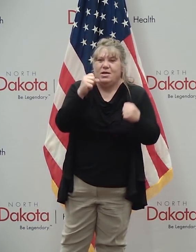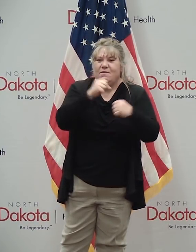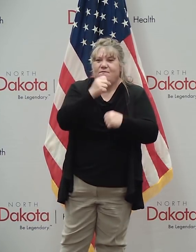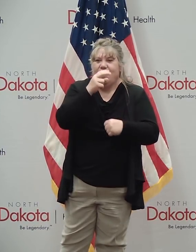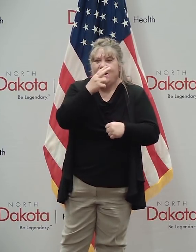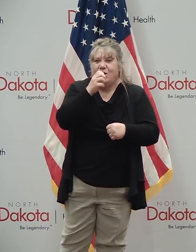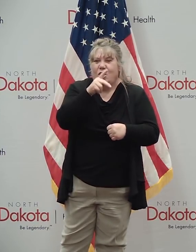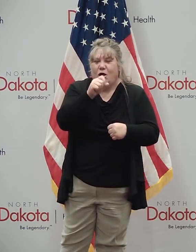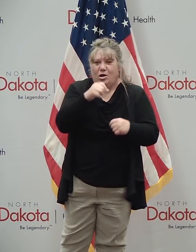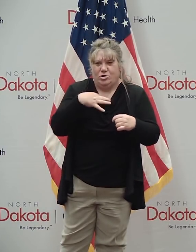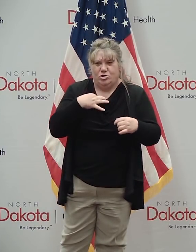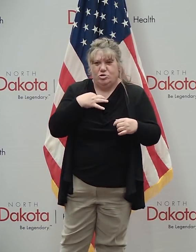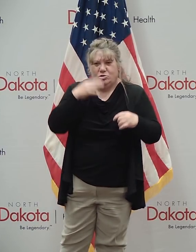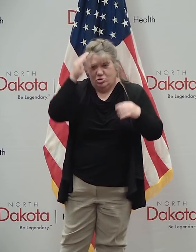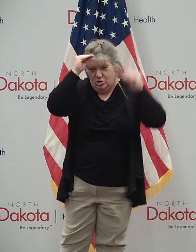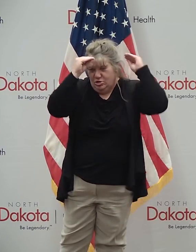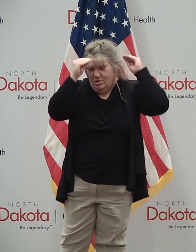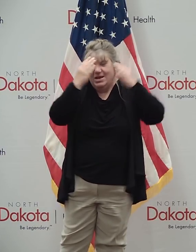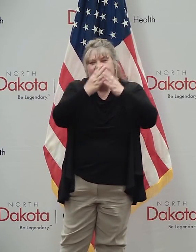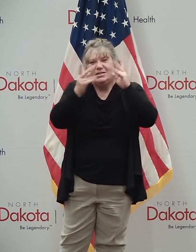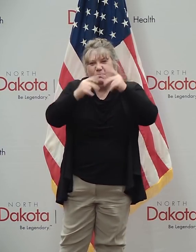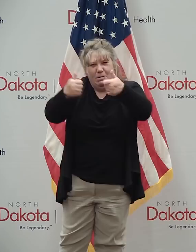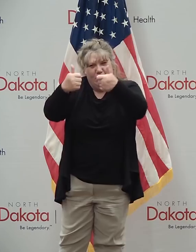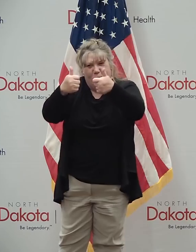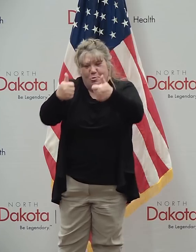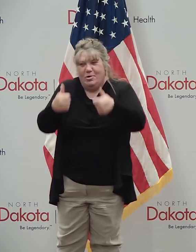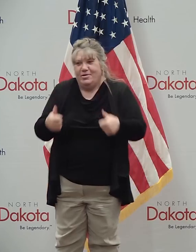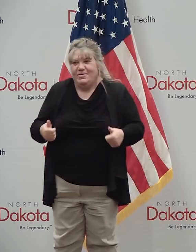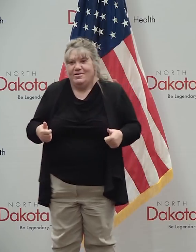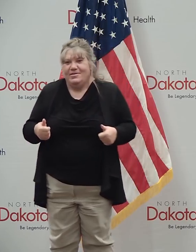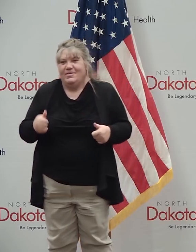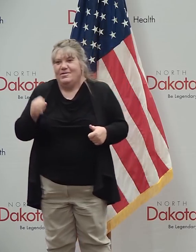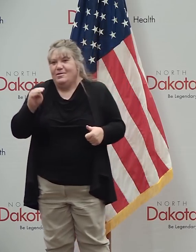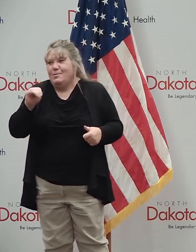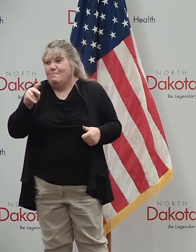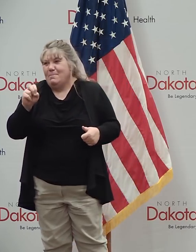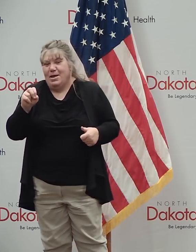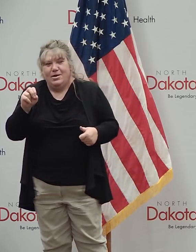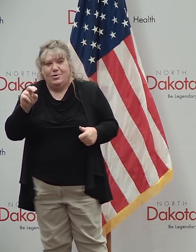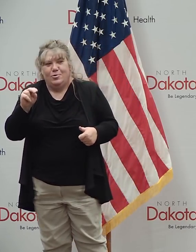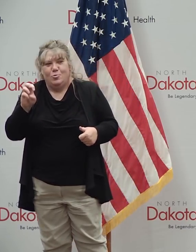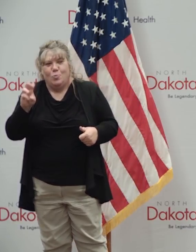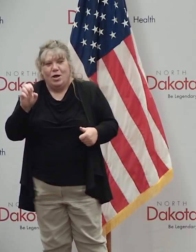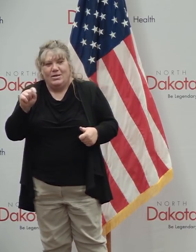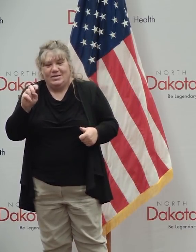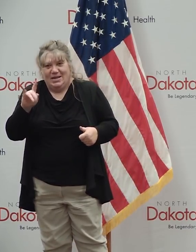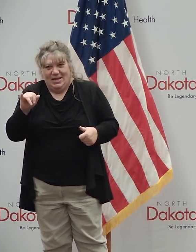I just know that we've got it. Some people are going thumbs up with that around the room here. Mike Nowatzki is, but we've got to get